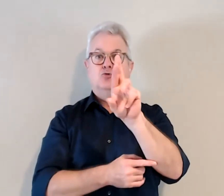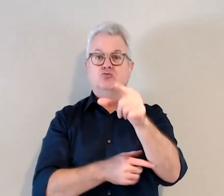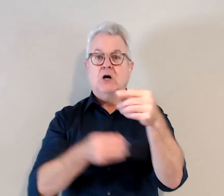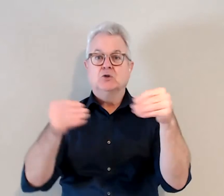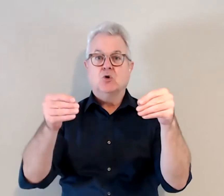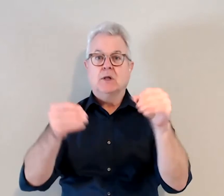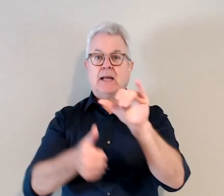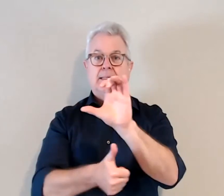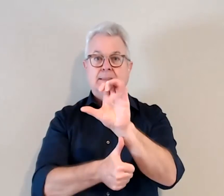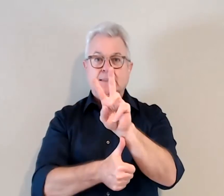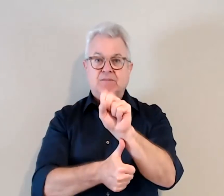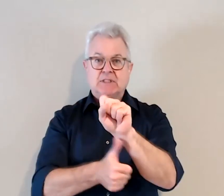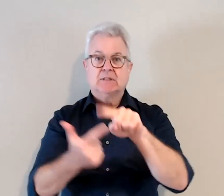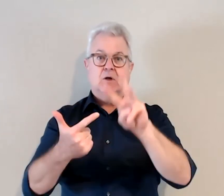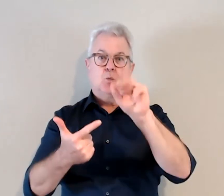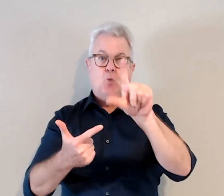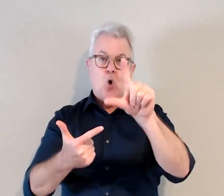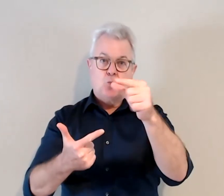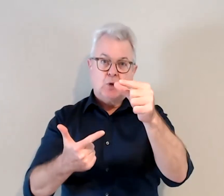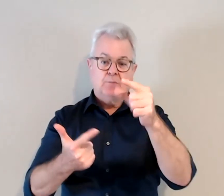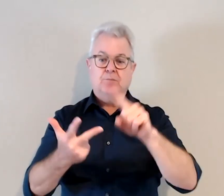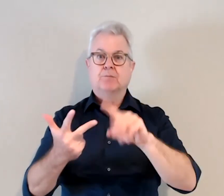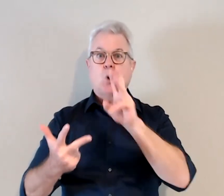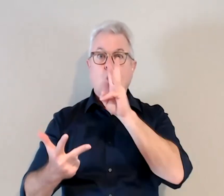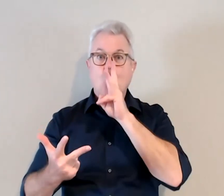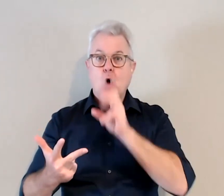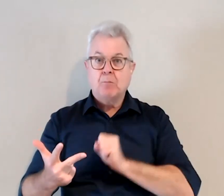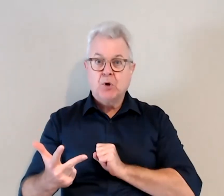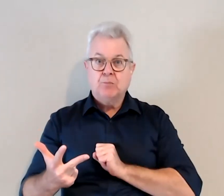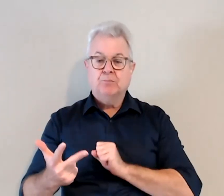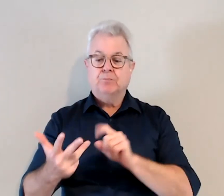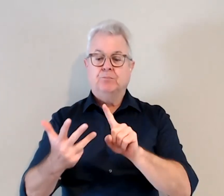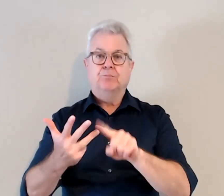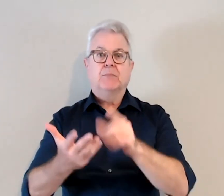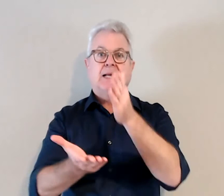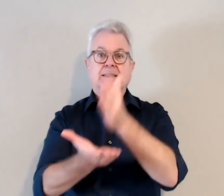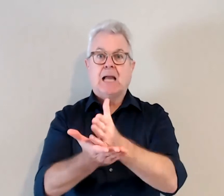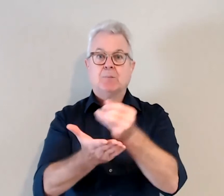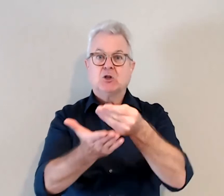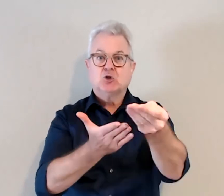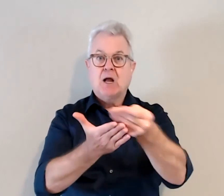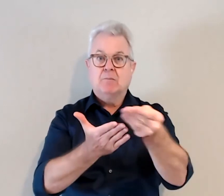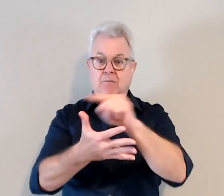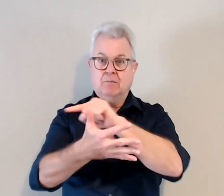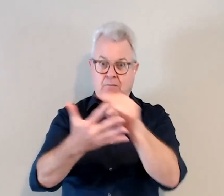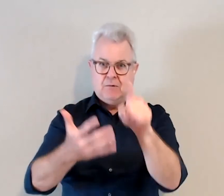offered. Or you can go to your local pharmacy, such as CVS or Walgreens or Walmart or Stop and